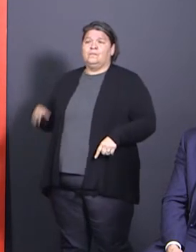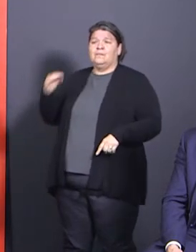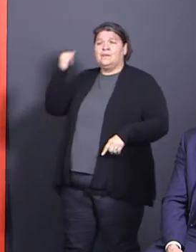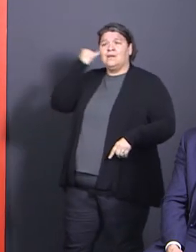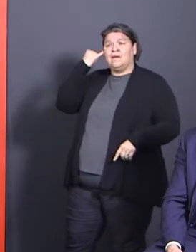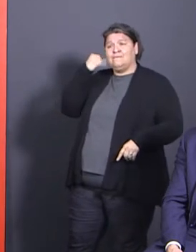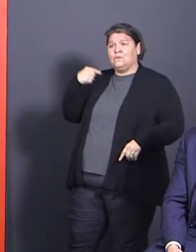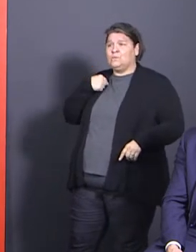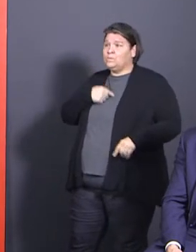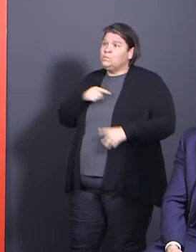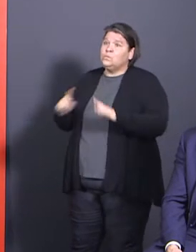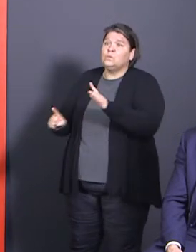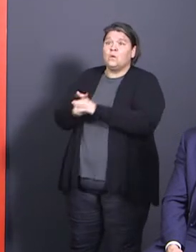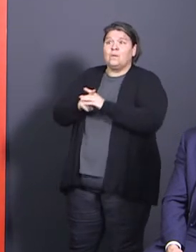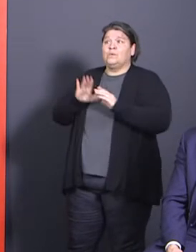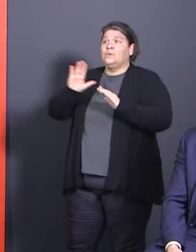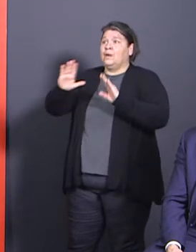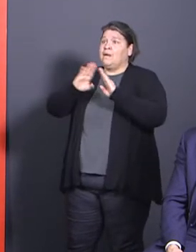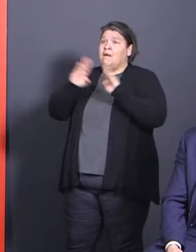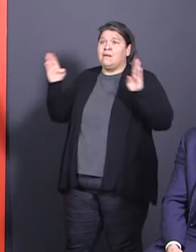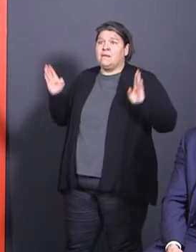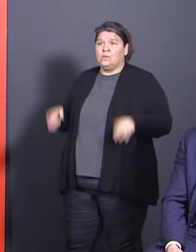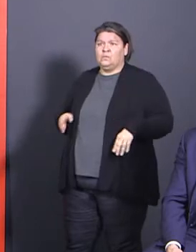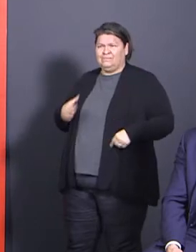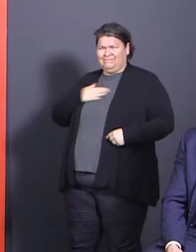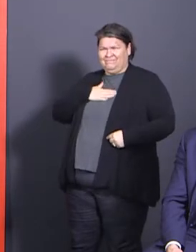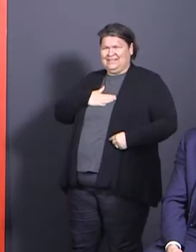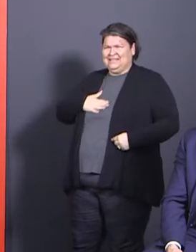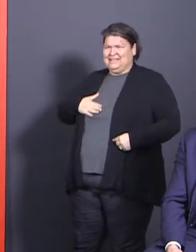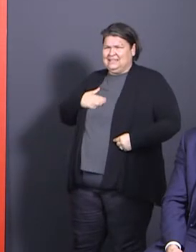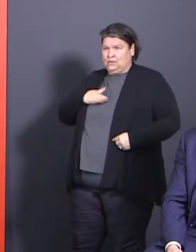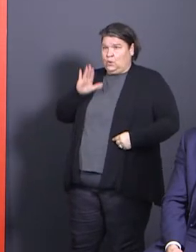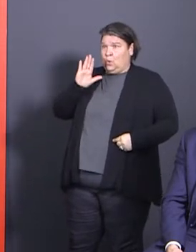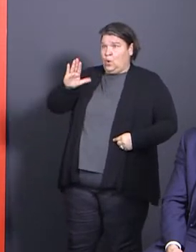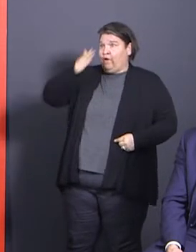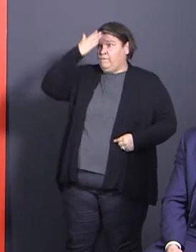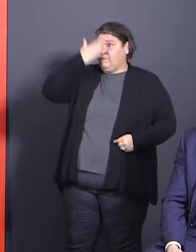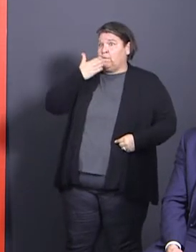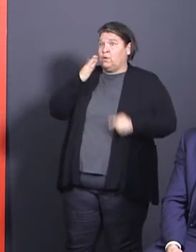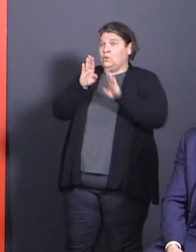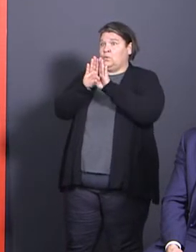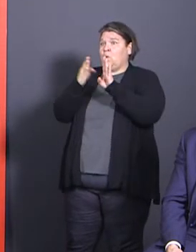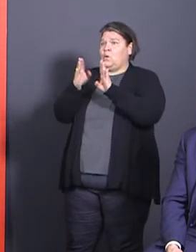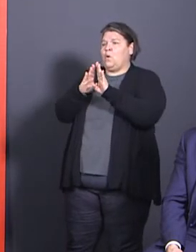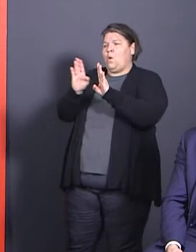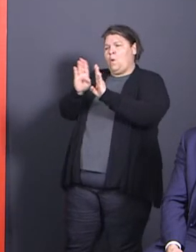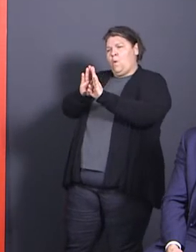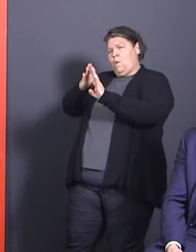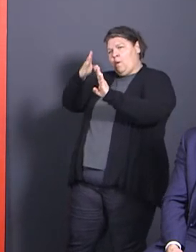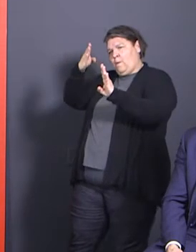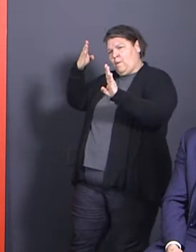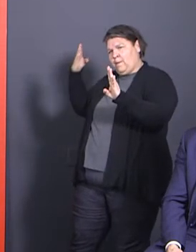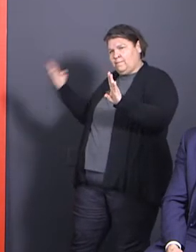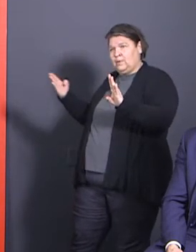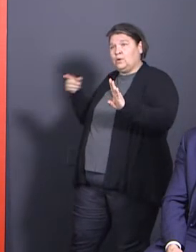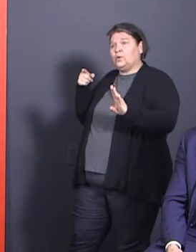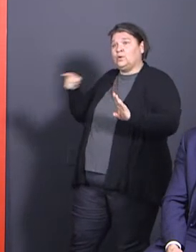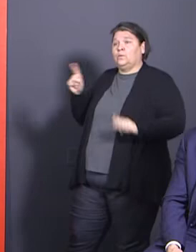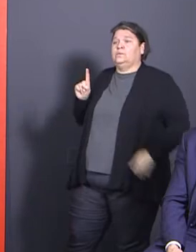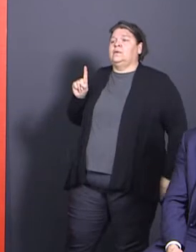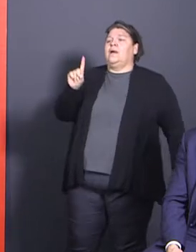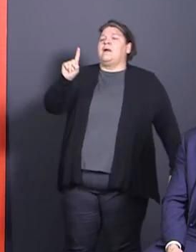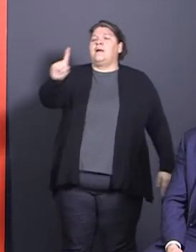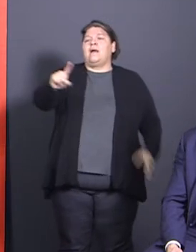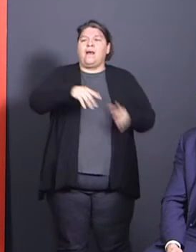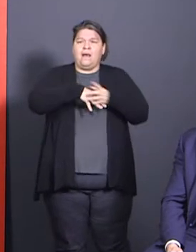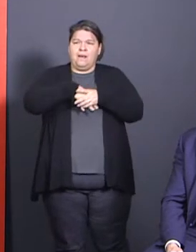the front door and to maybe meet us in the front yard, it provides the need for us to use less personal protective equipment. And that